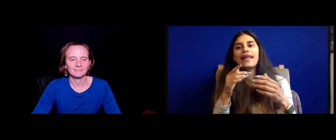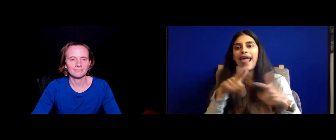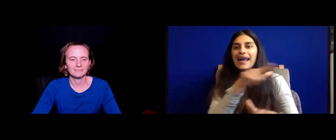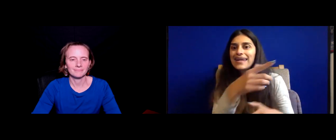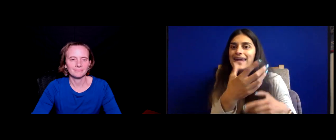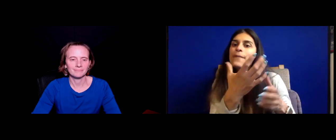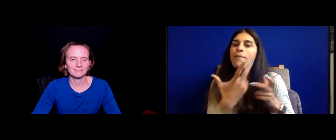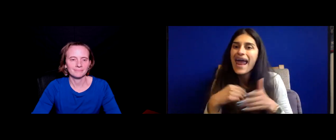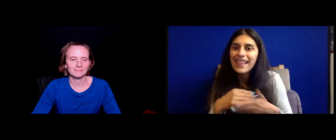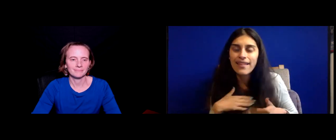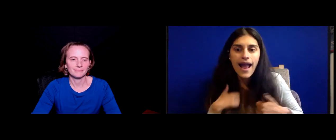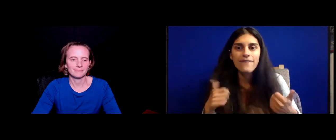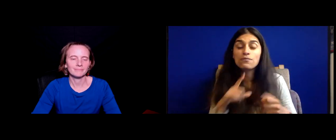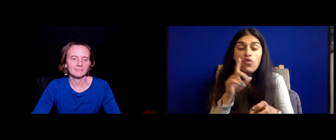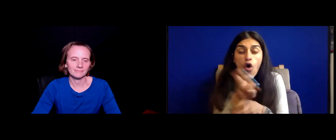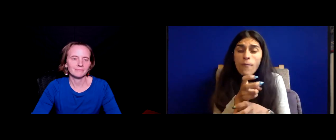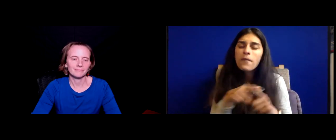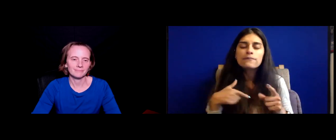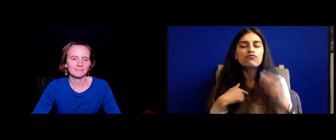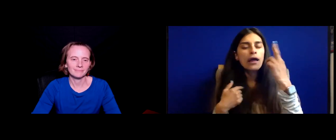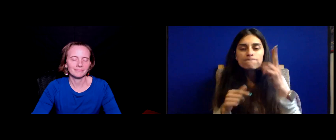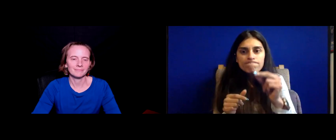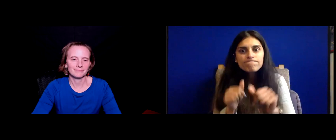to get the information I need to move on.